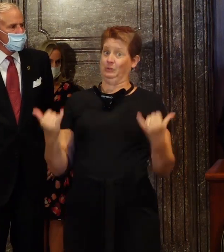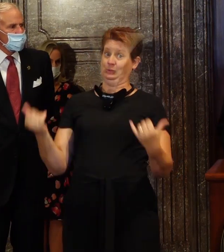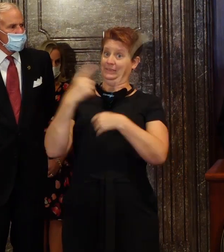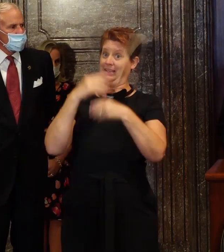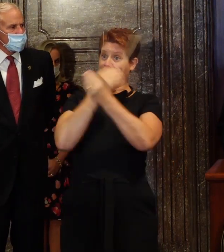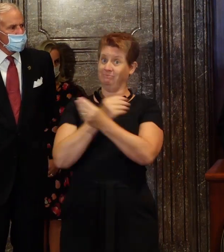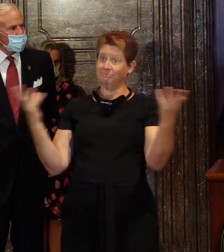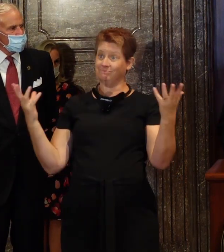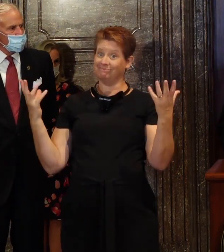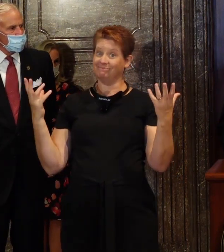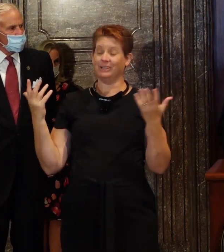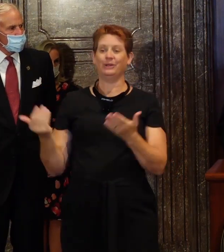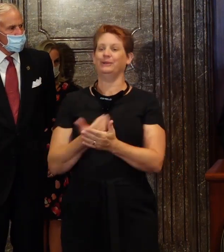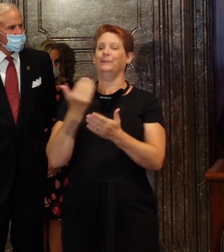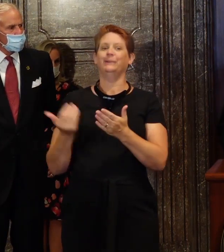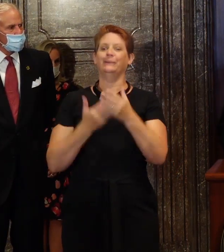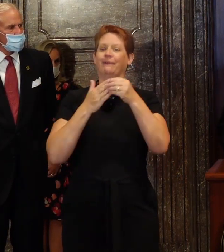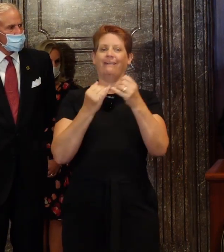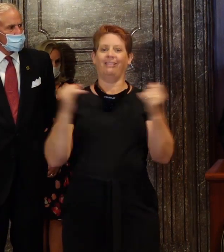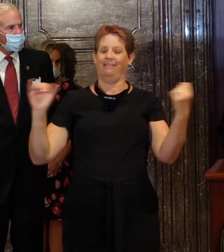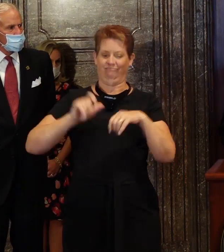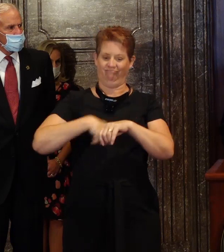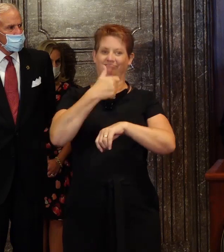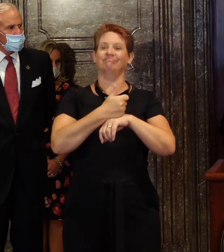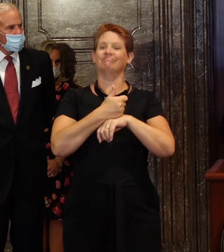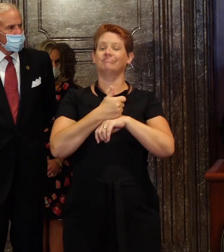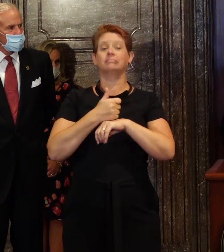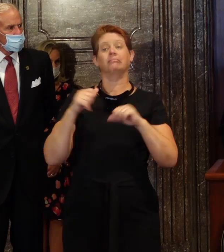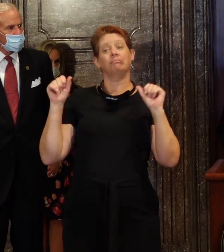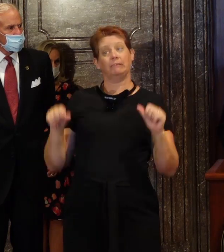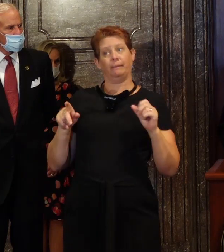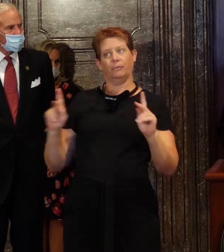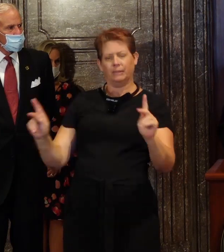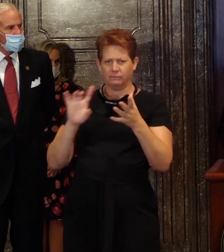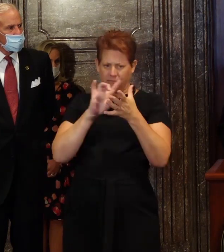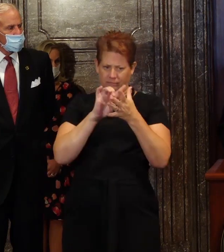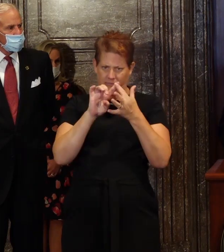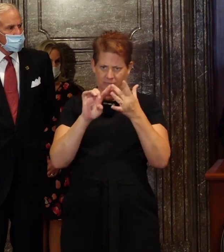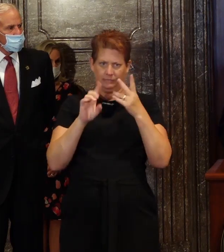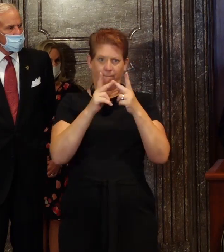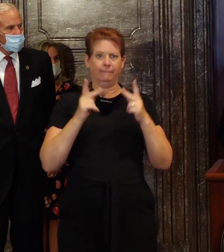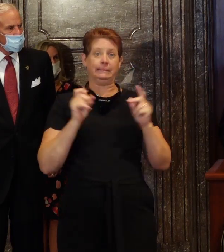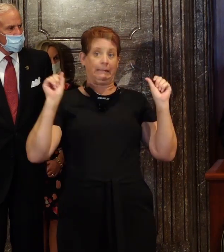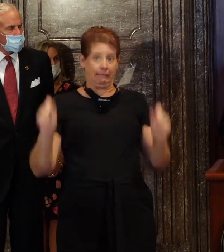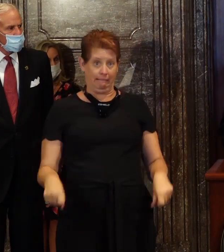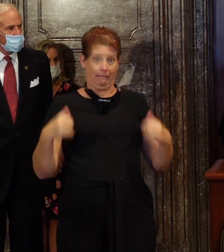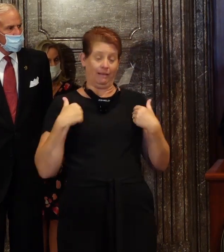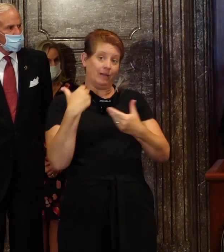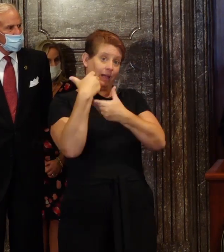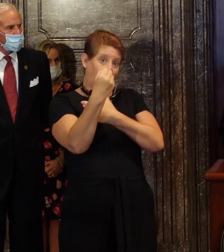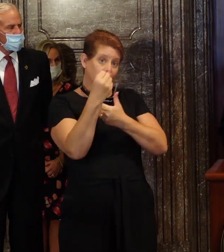today that new guidelines are now in place that allow certain facilities to provide limited outdoor